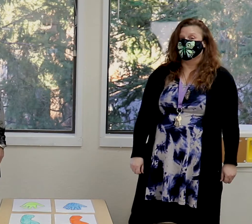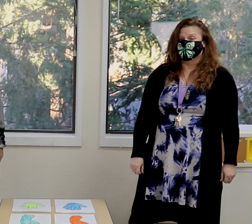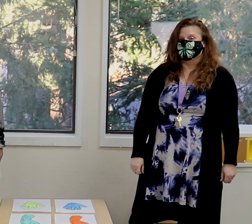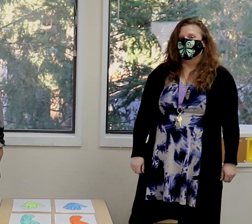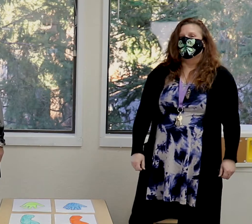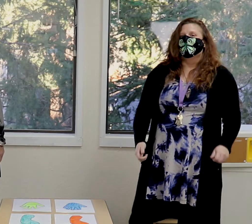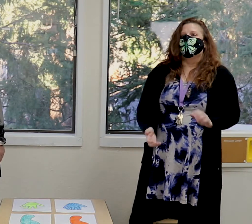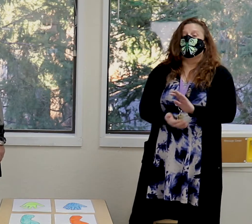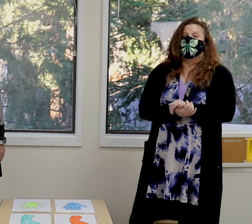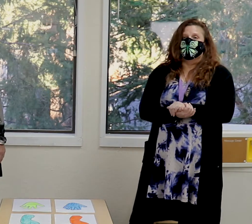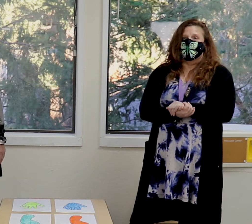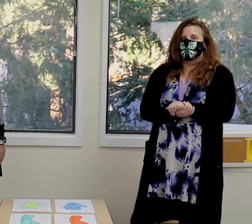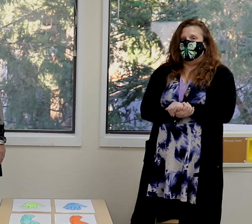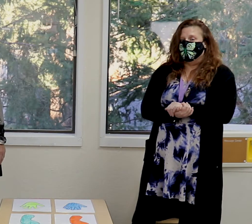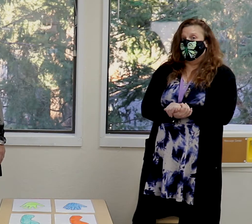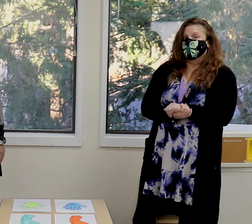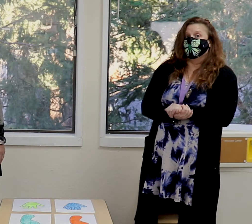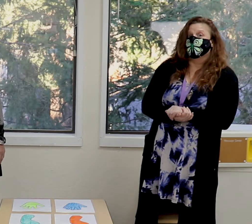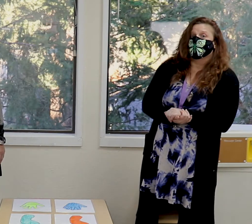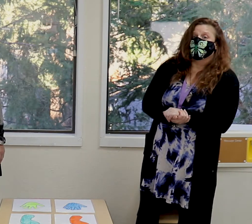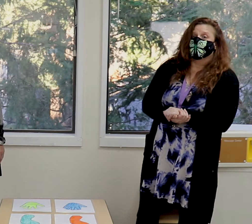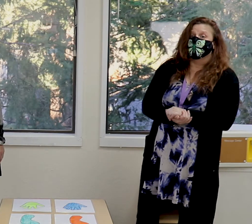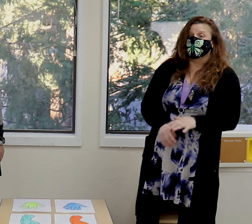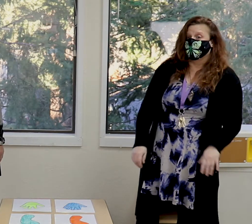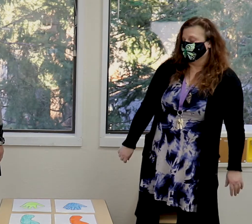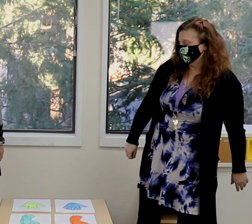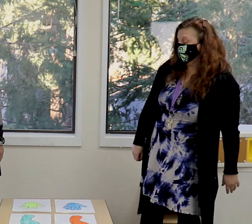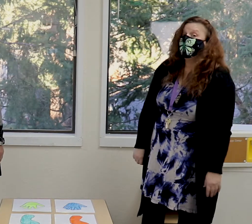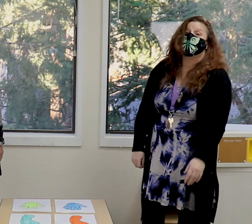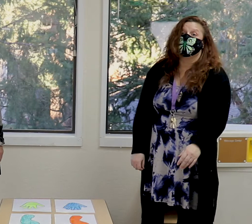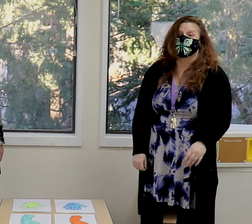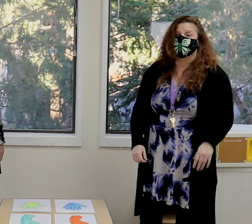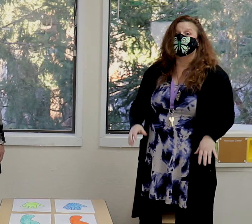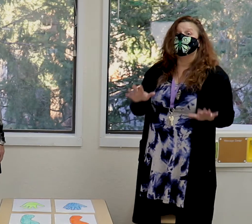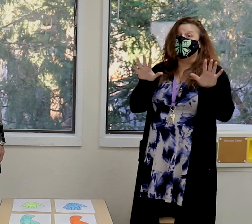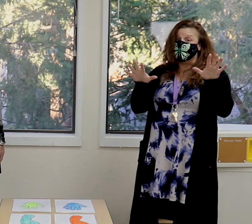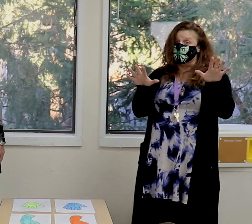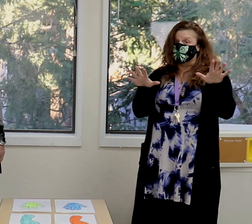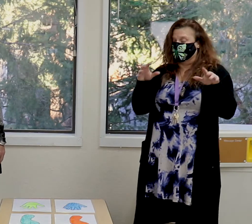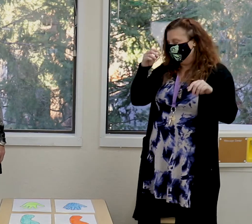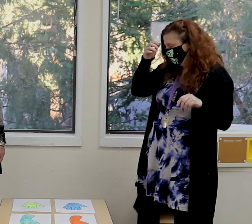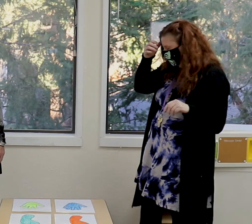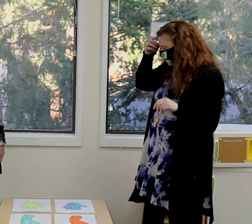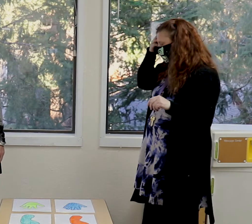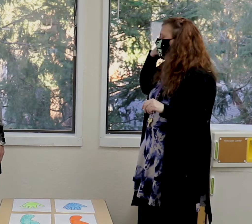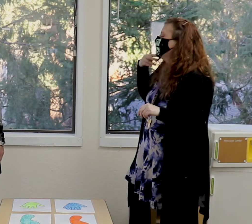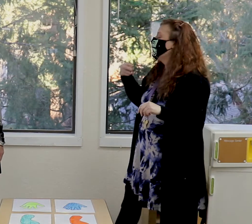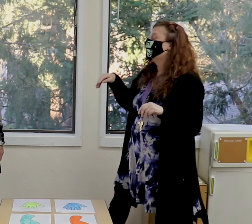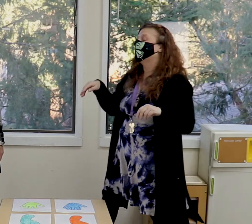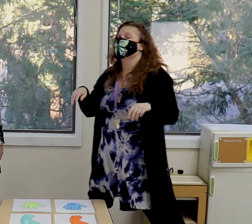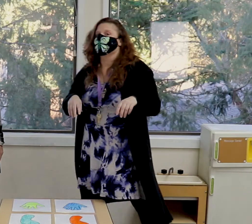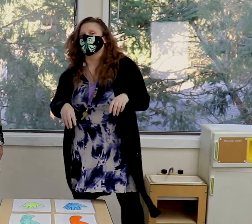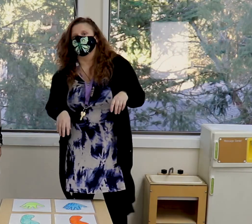please. And I created what's called a foot game, foot hand game. It's like Twister, and this is how you do